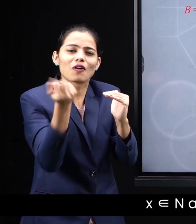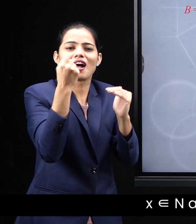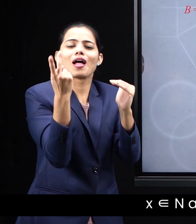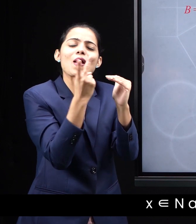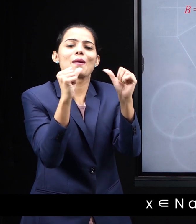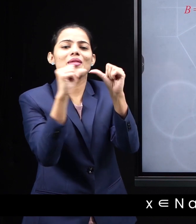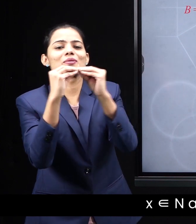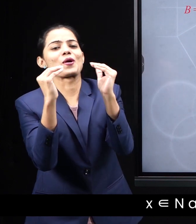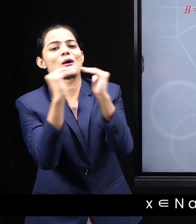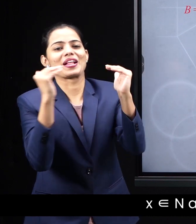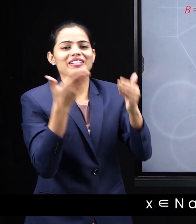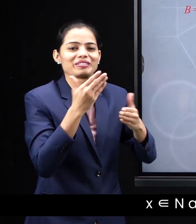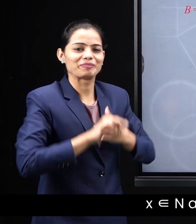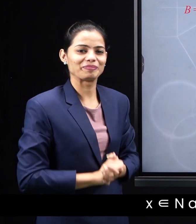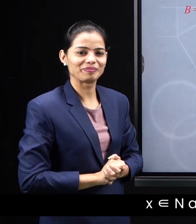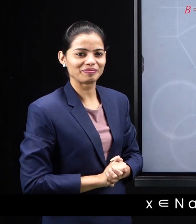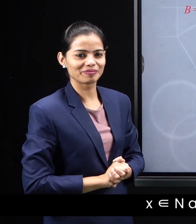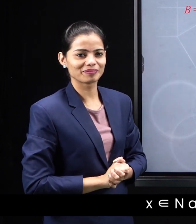sets, find A intersection B.